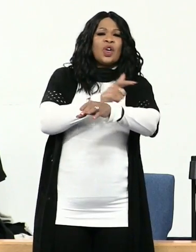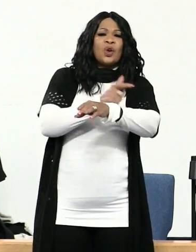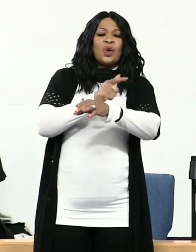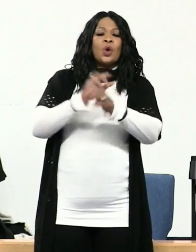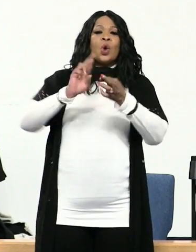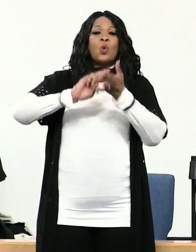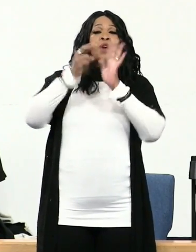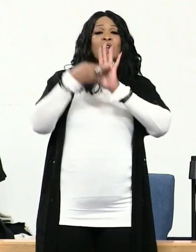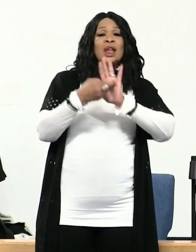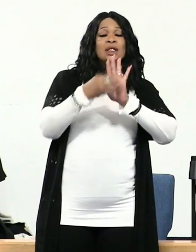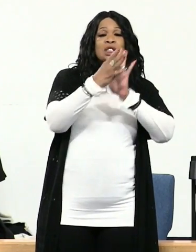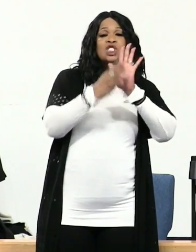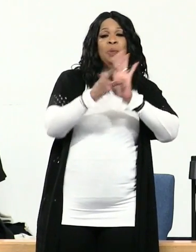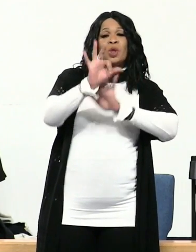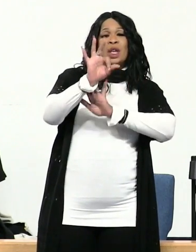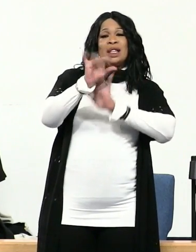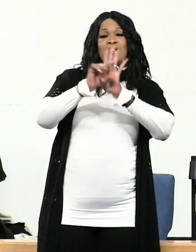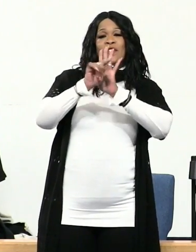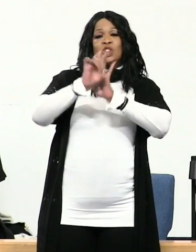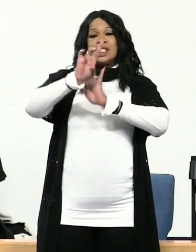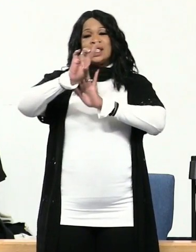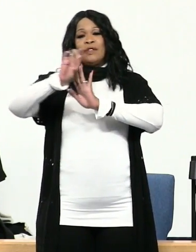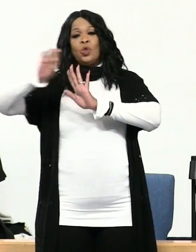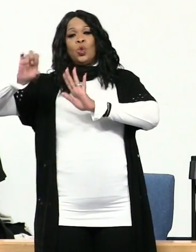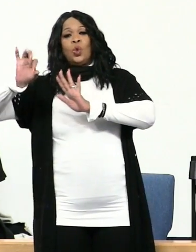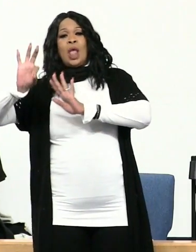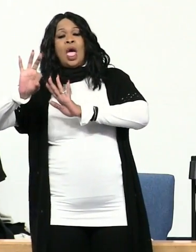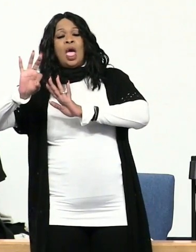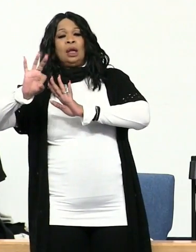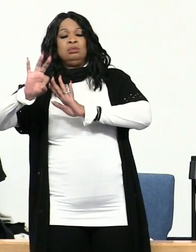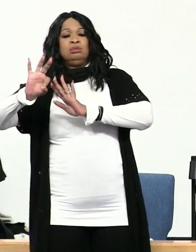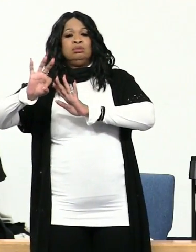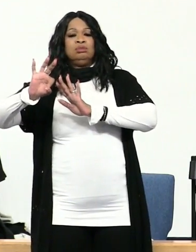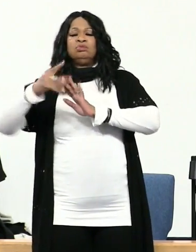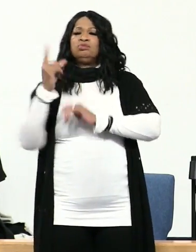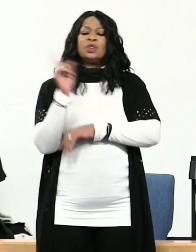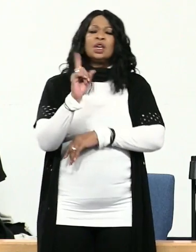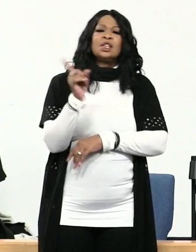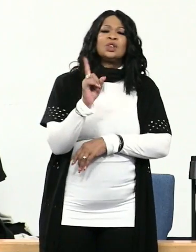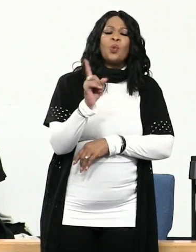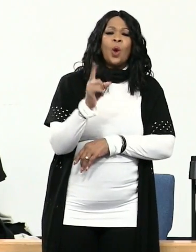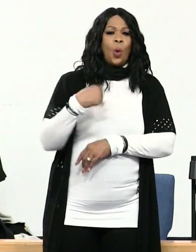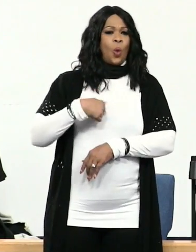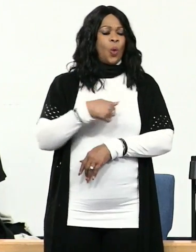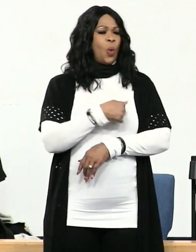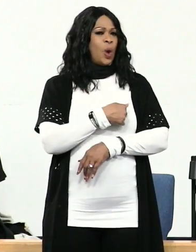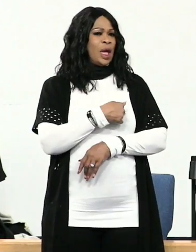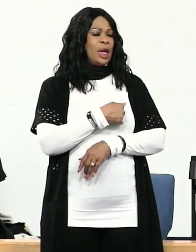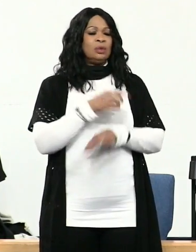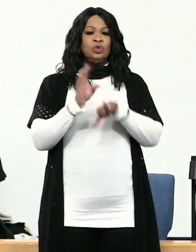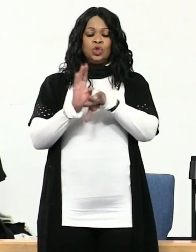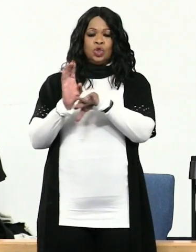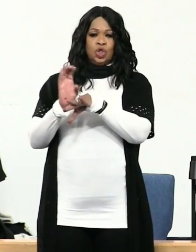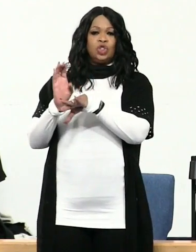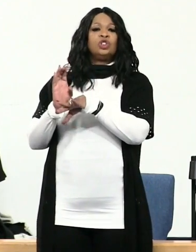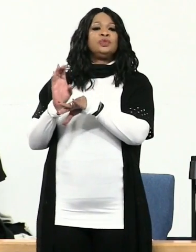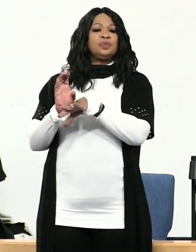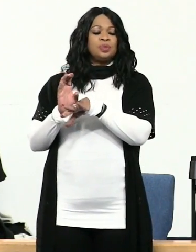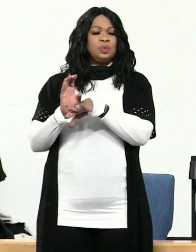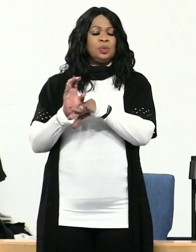Revelations 19, verses 7 through 9. It's where we, the church,